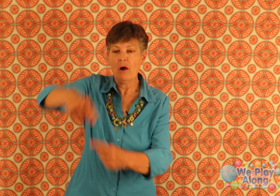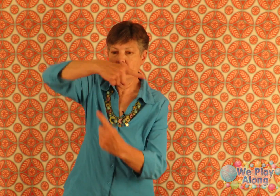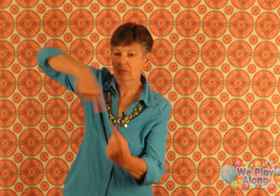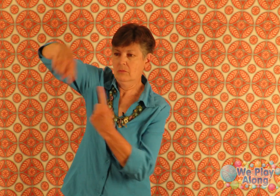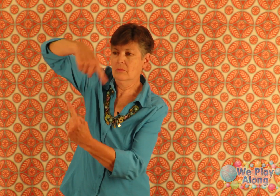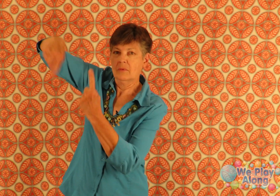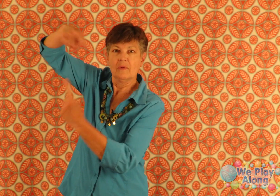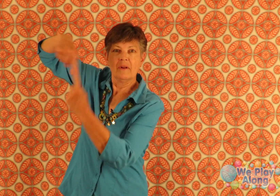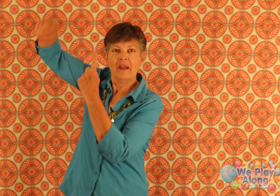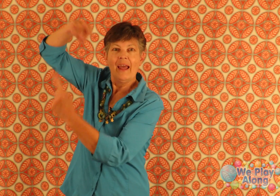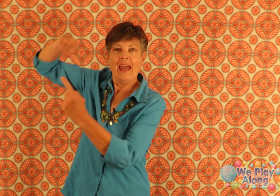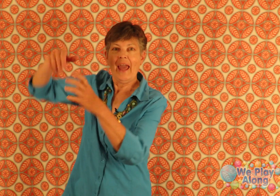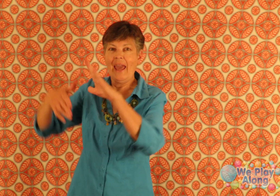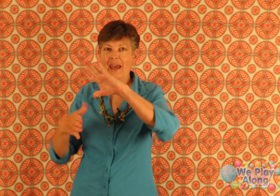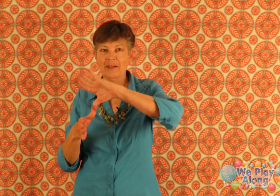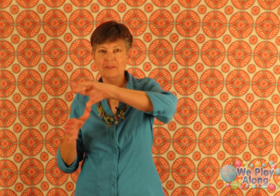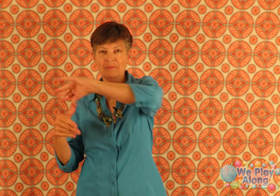about and